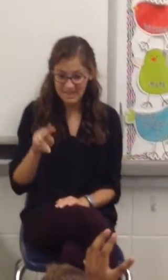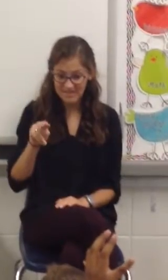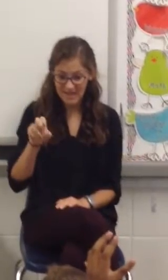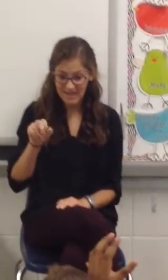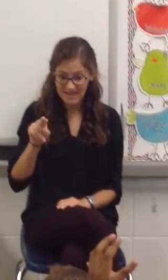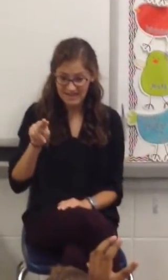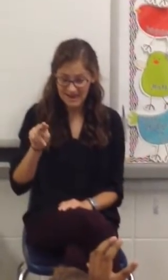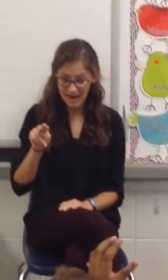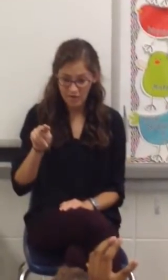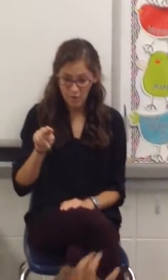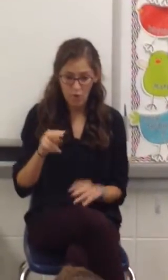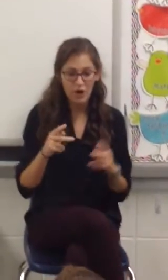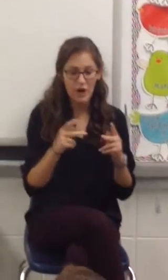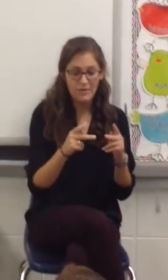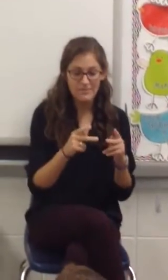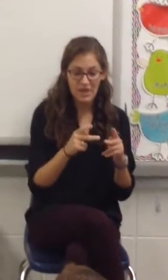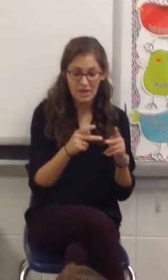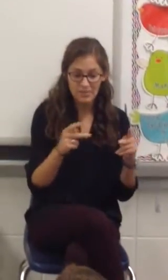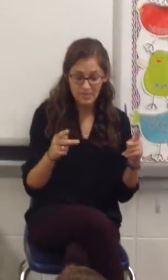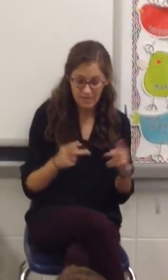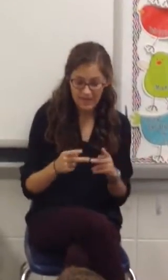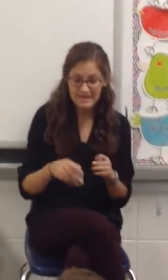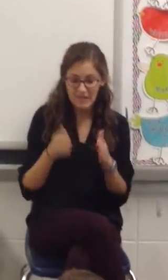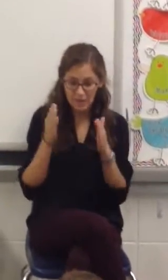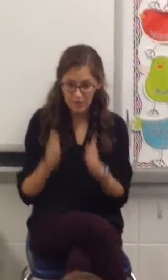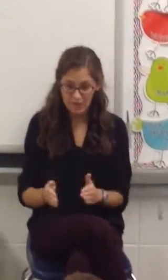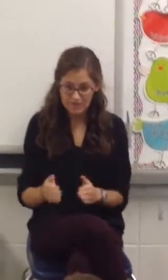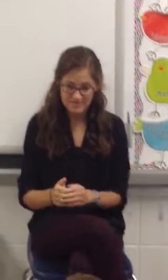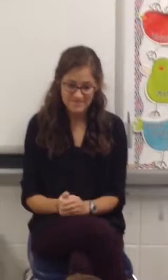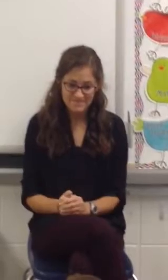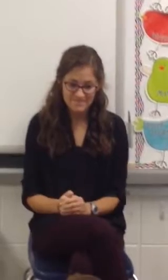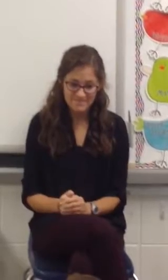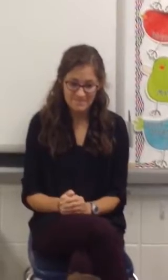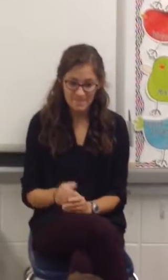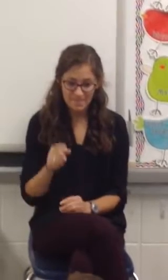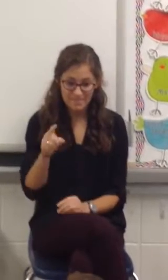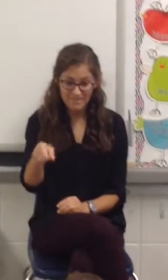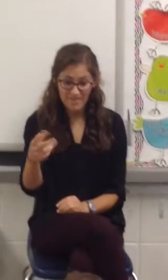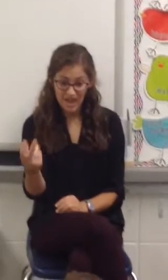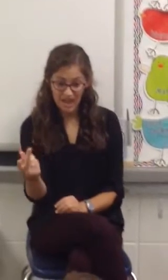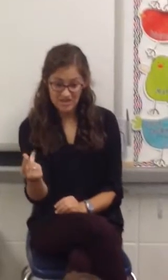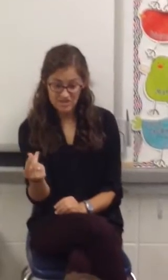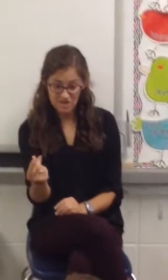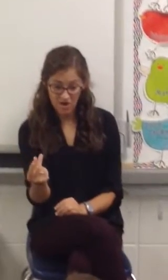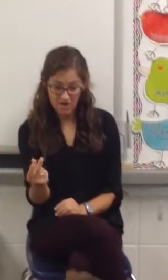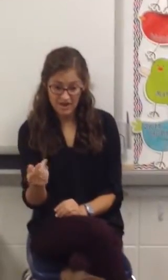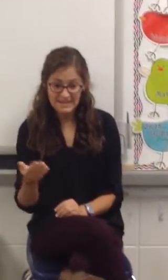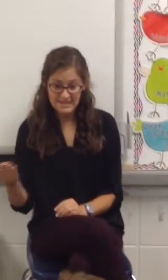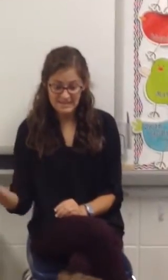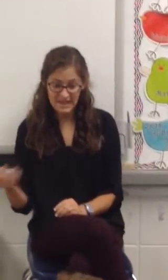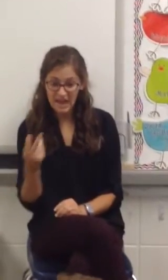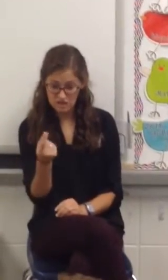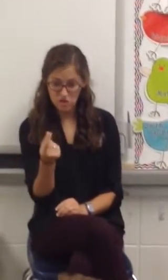least one noun. Yes. Like a dog is a thing. Yes, a dog is a thing. All right, you've made